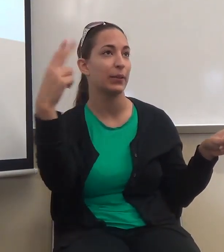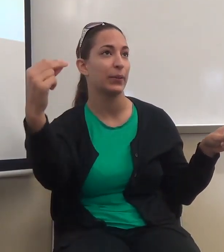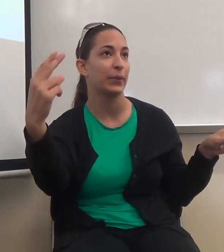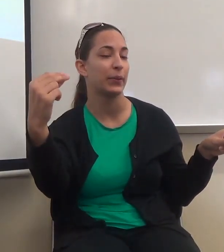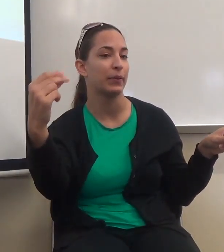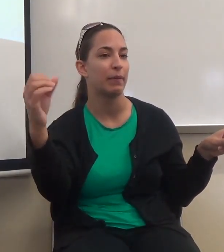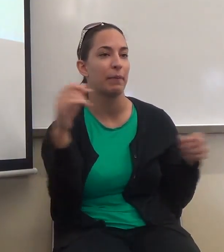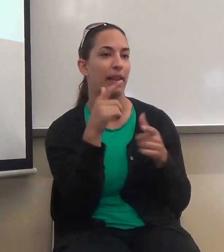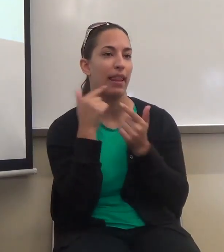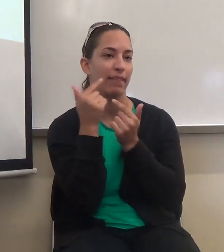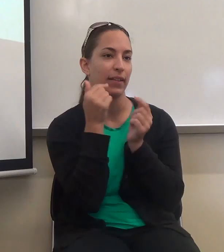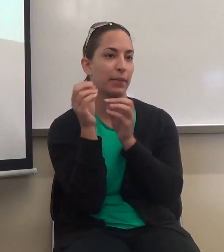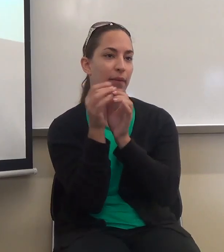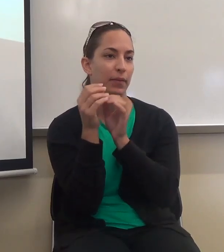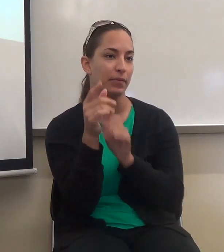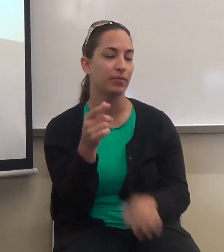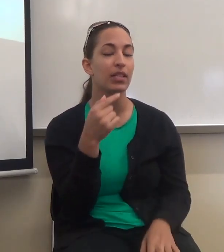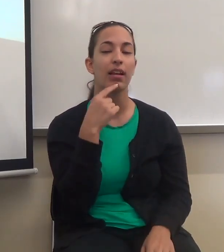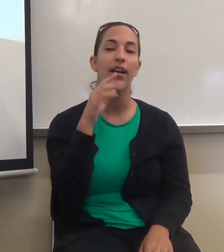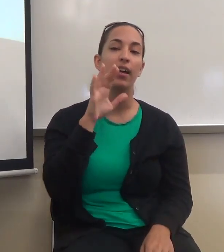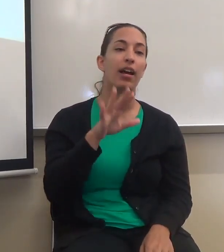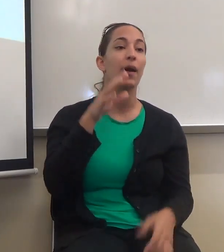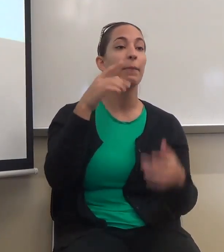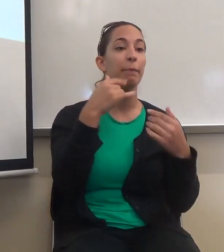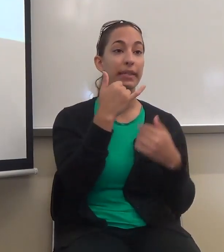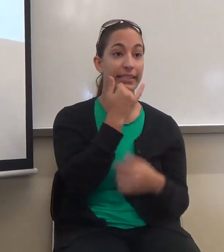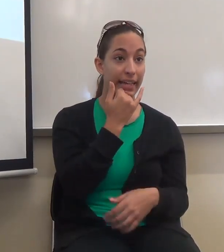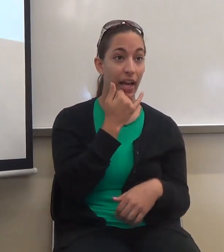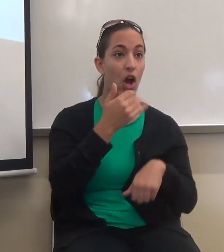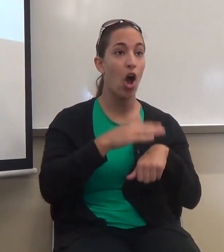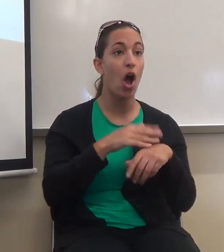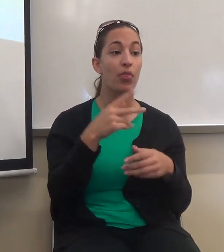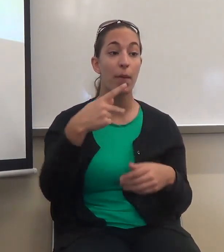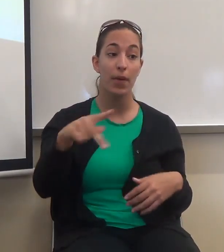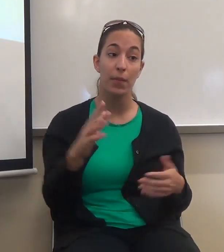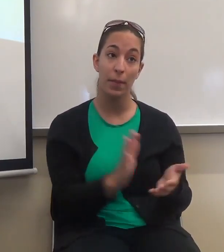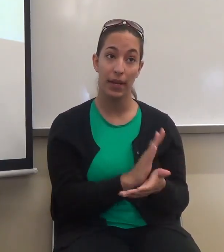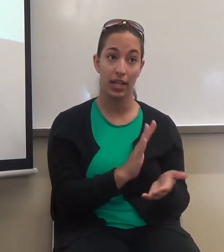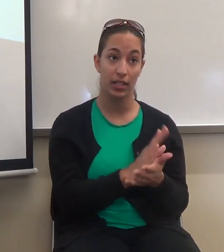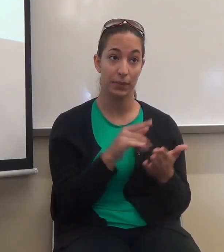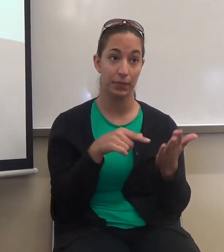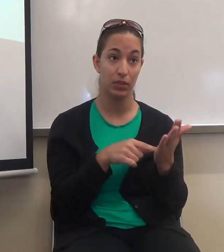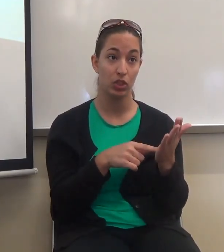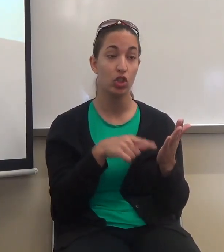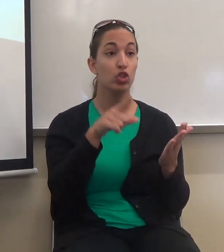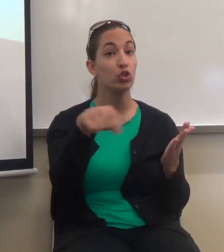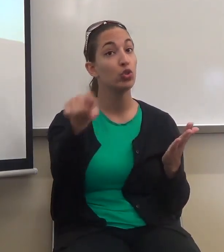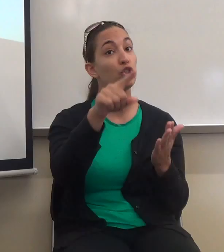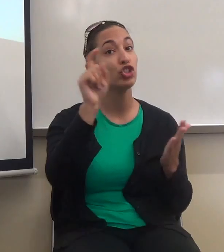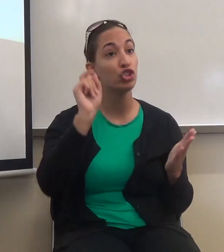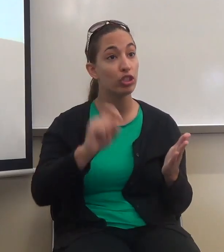There's a mistake on your purple sheet, and you should have called me on it.